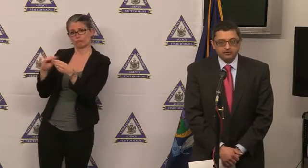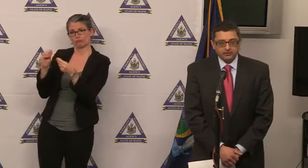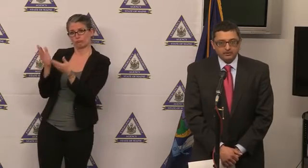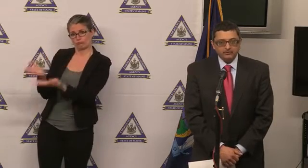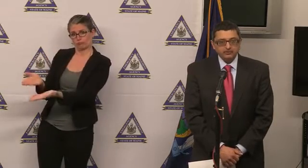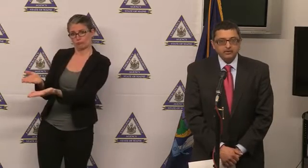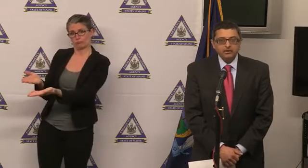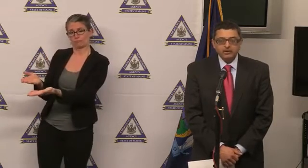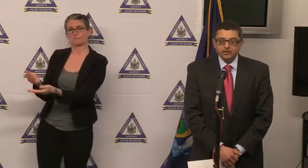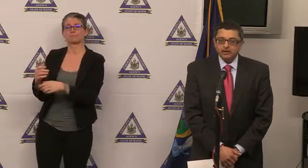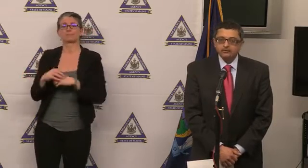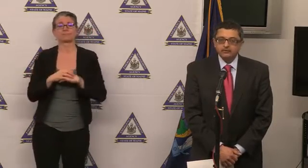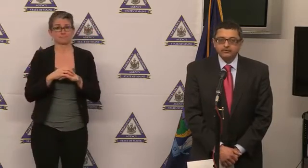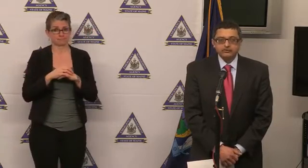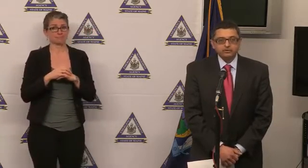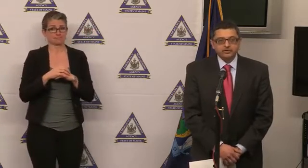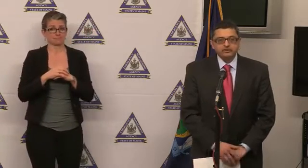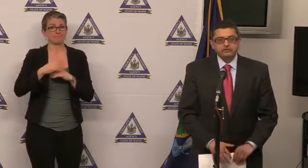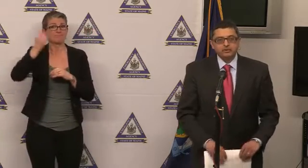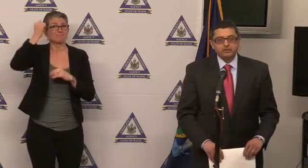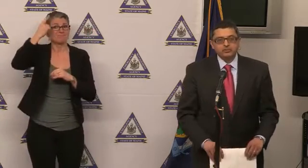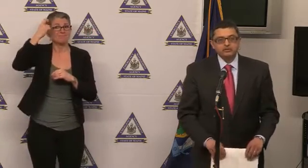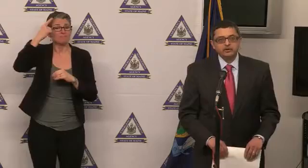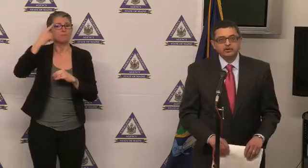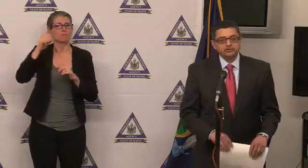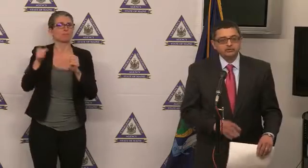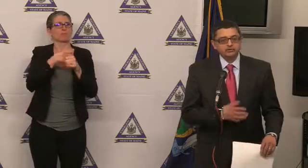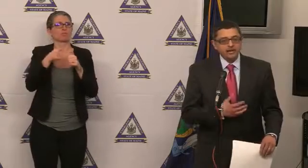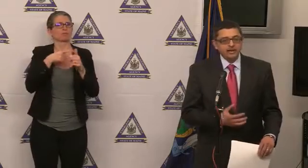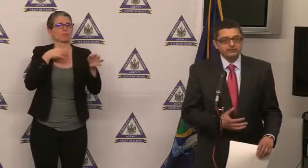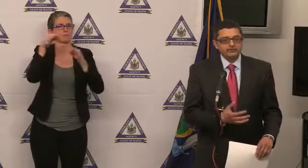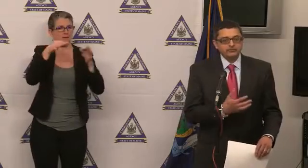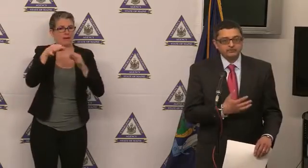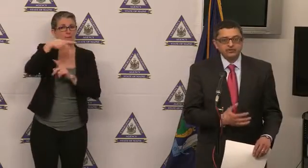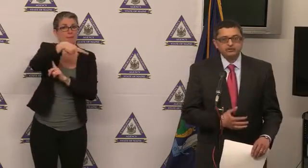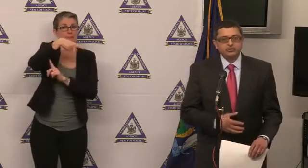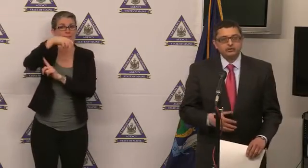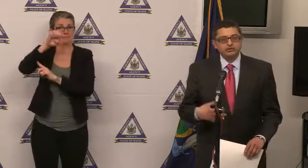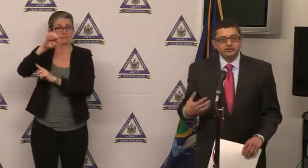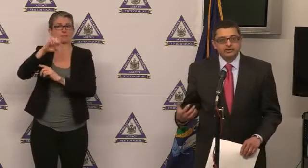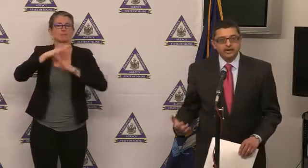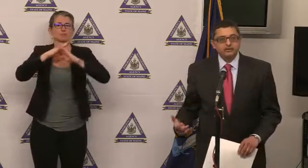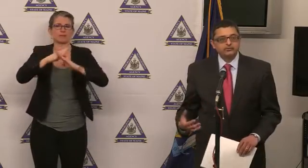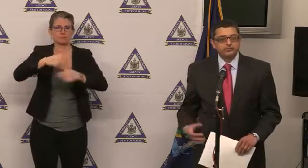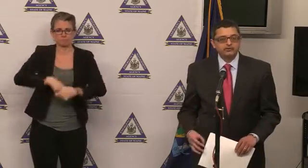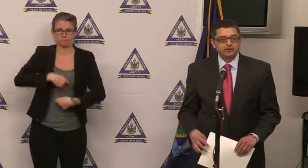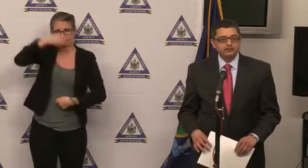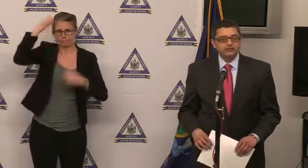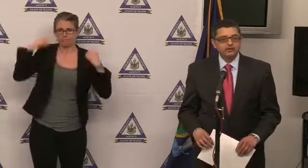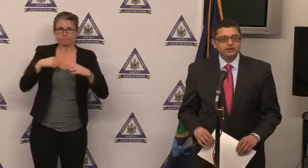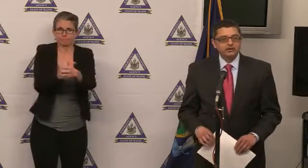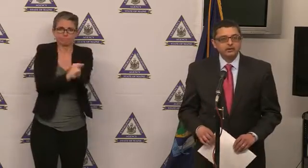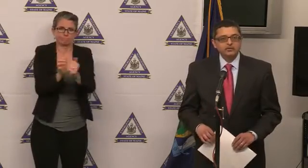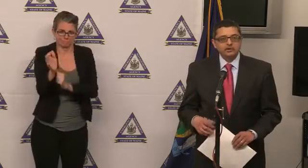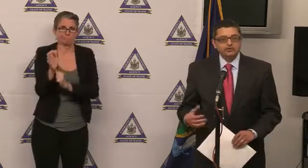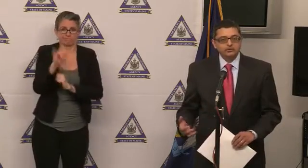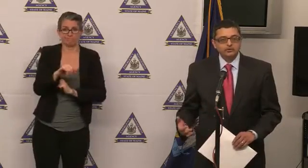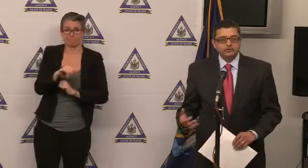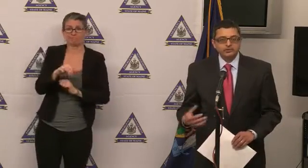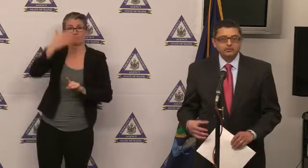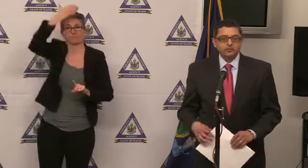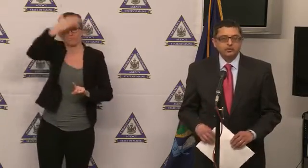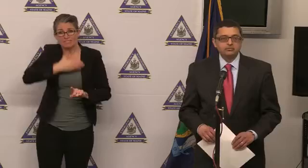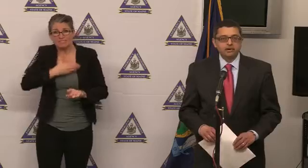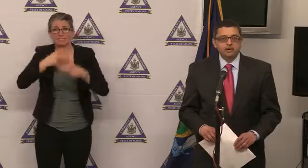protective equipment. Again, this is protective equipment such as masks, face shields, gowns, and gloves that is